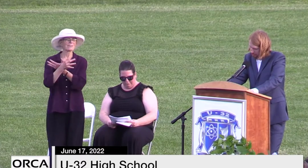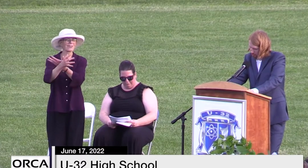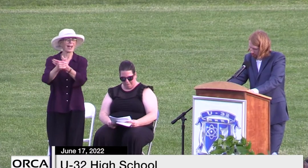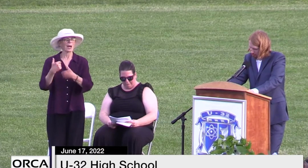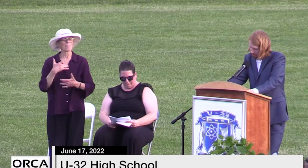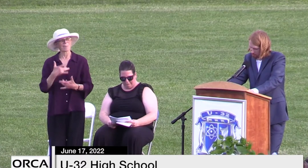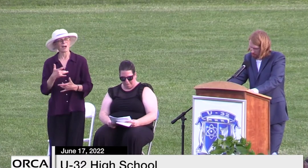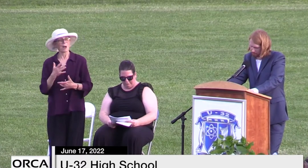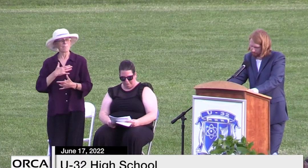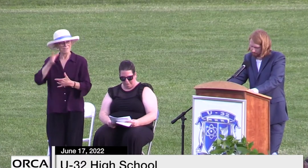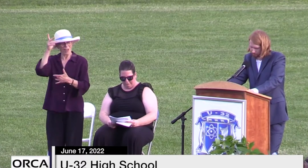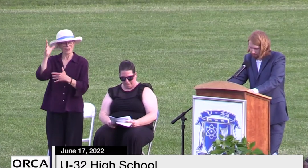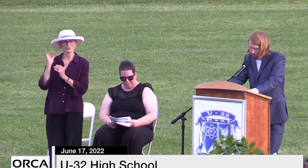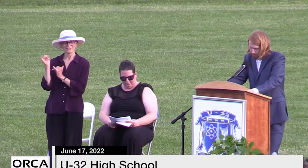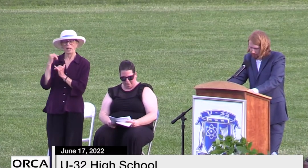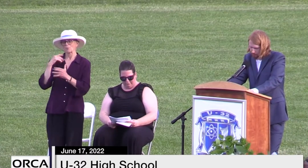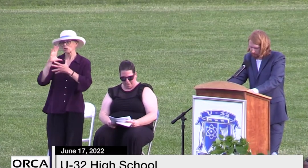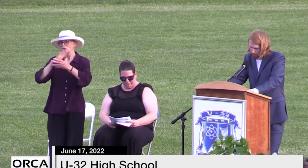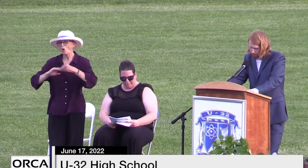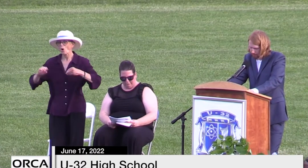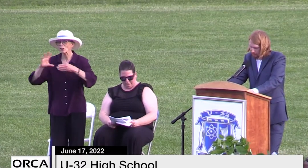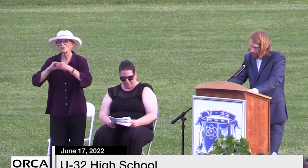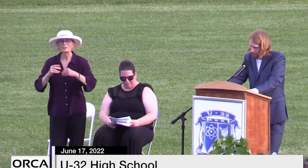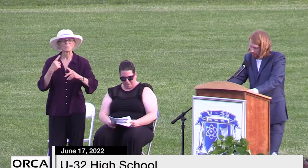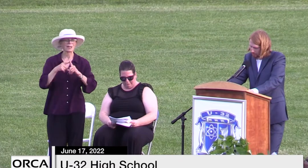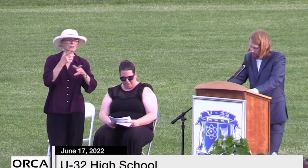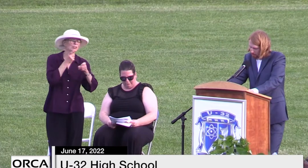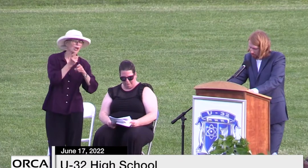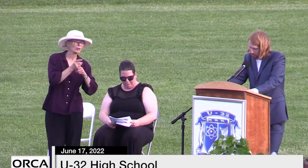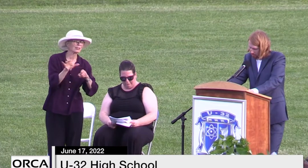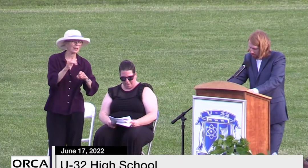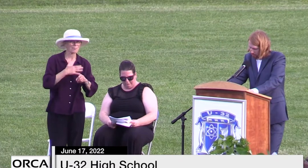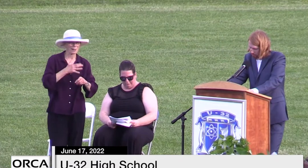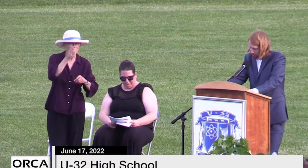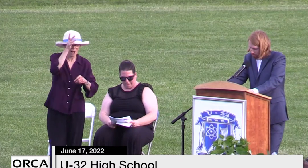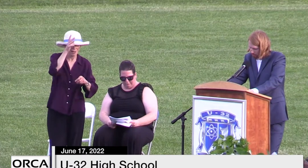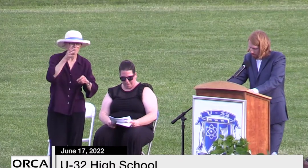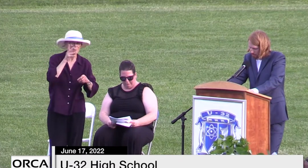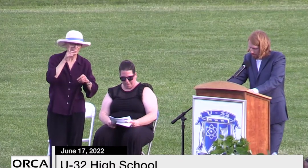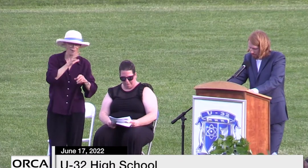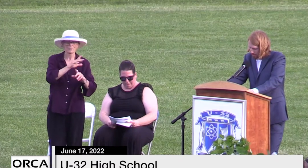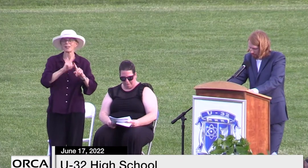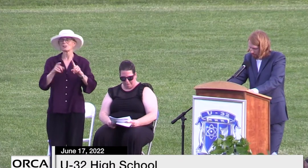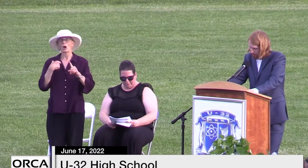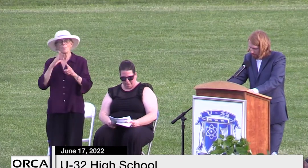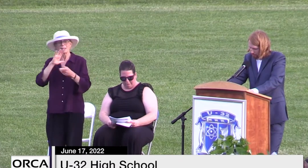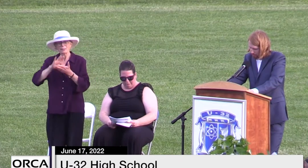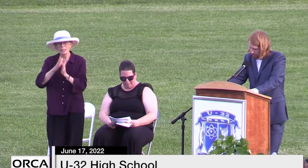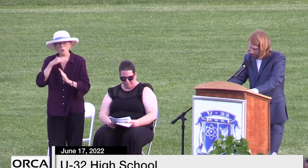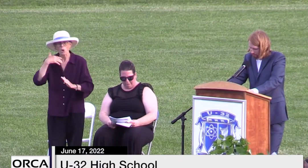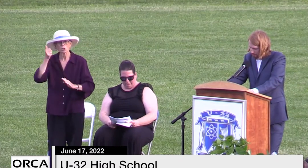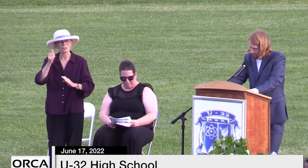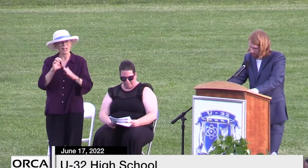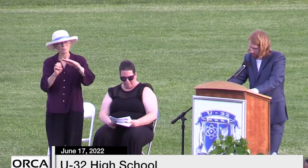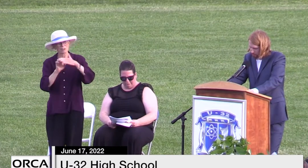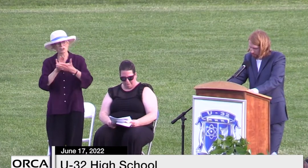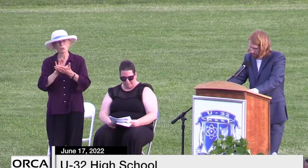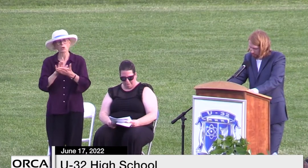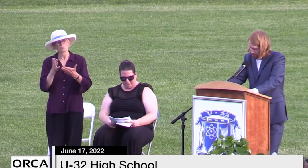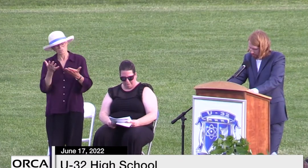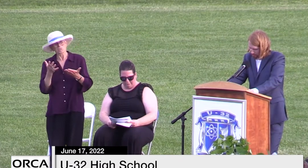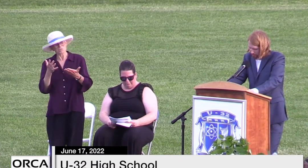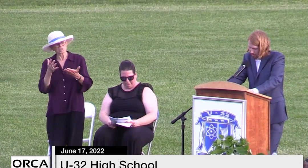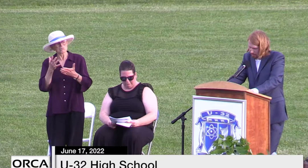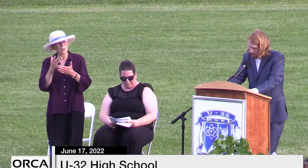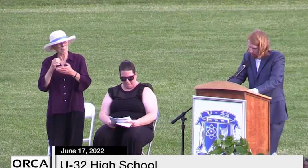dad and jokes like my mom. Well, as I got older in elementary school, I did have a good amount of friends. I also got